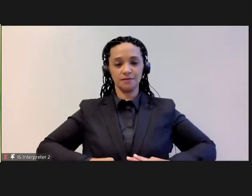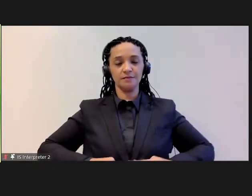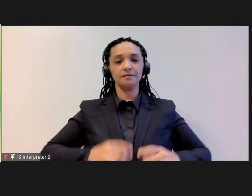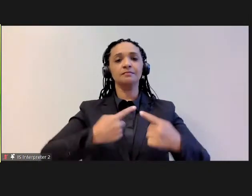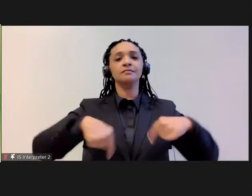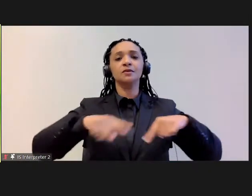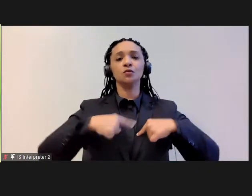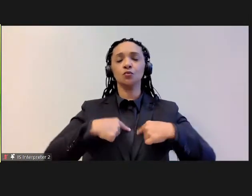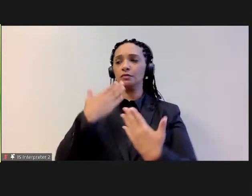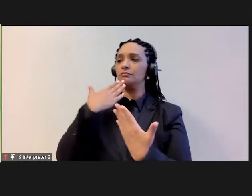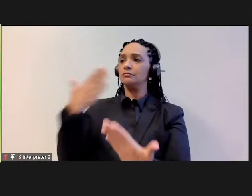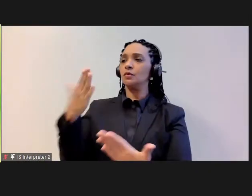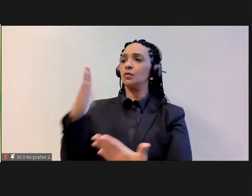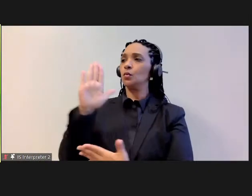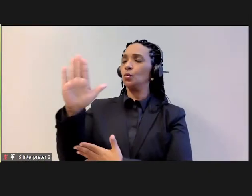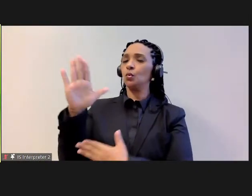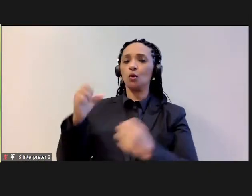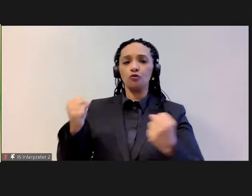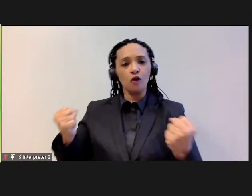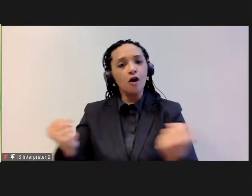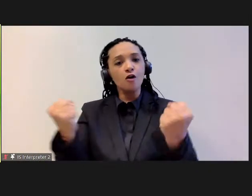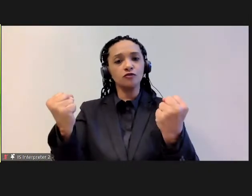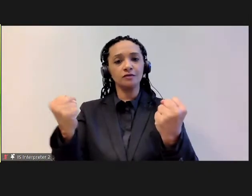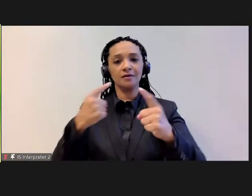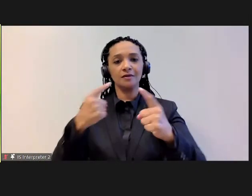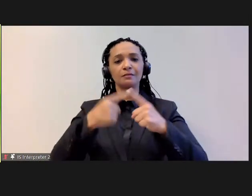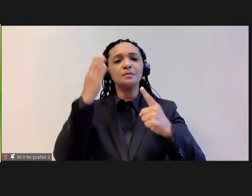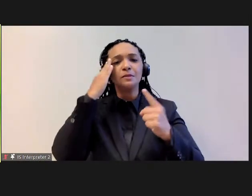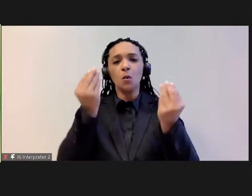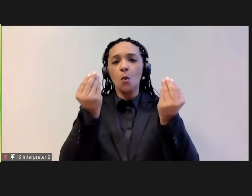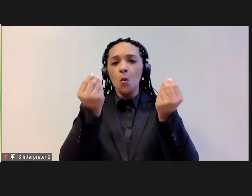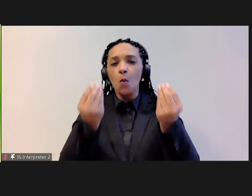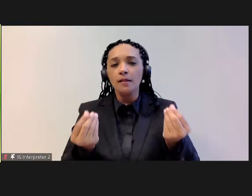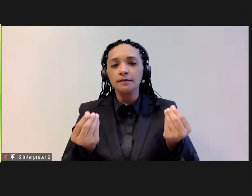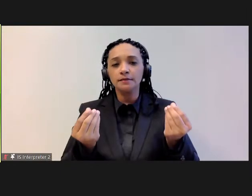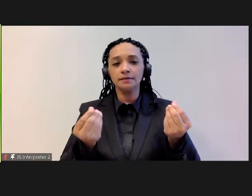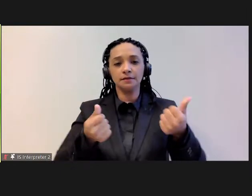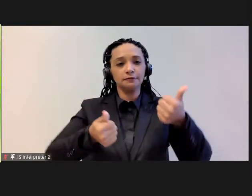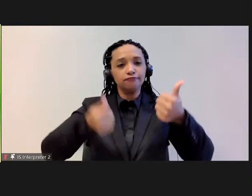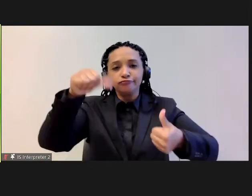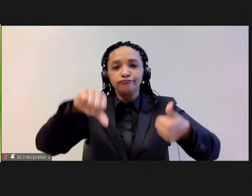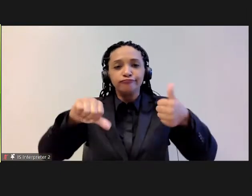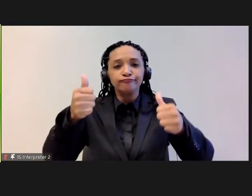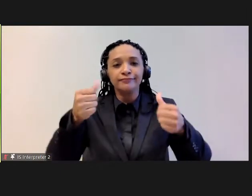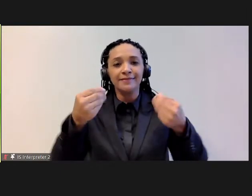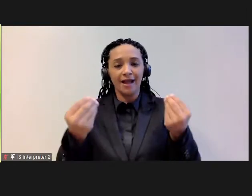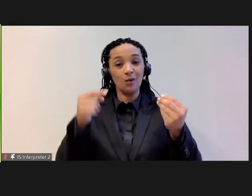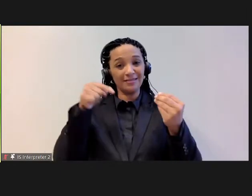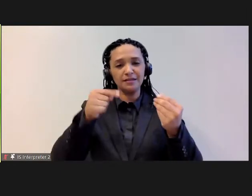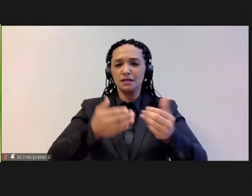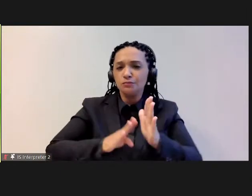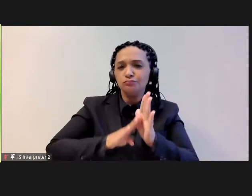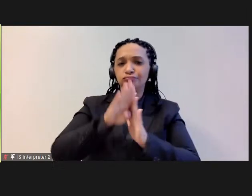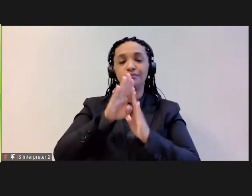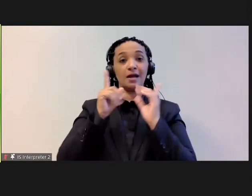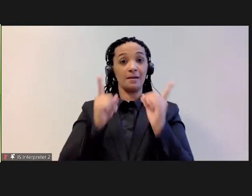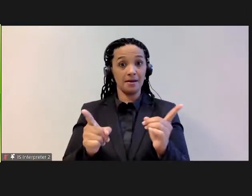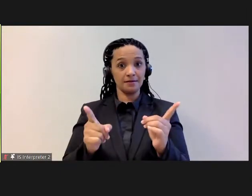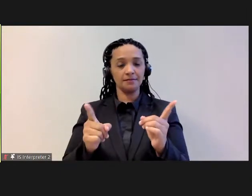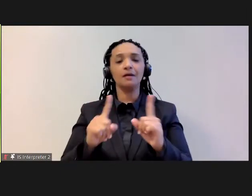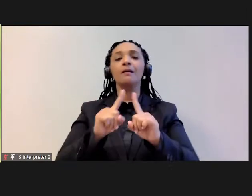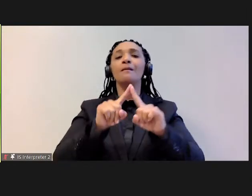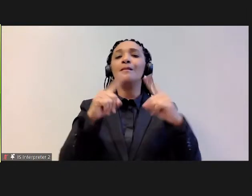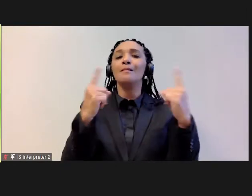the credibility of the data. On the other hand, the data